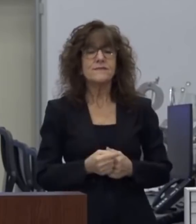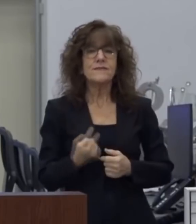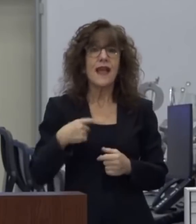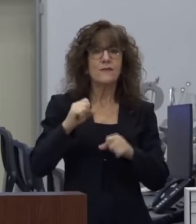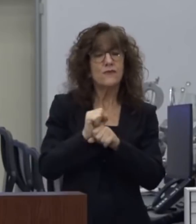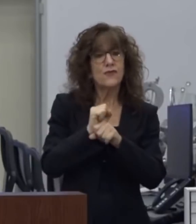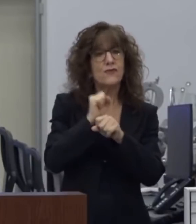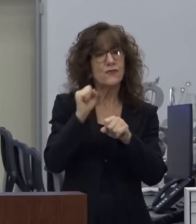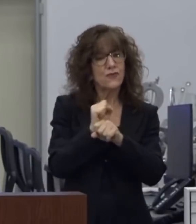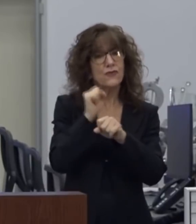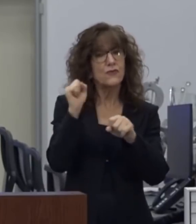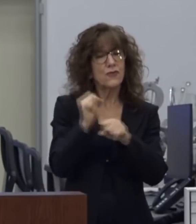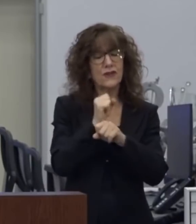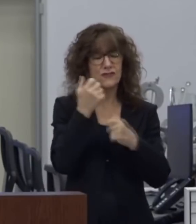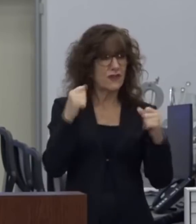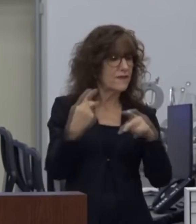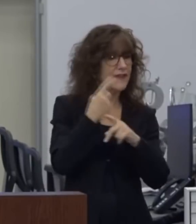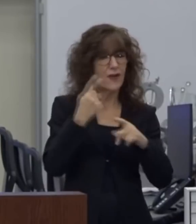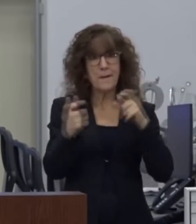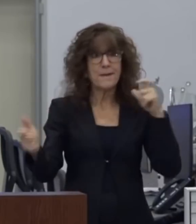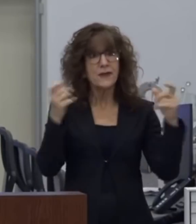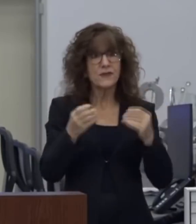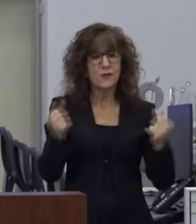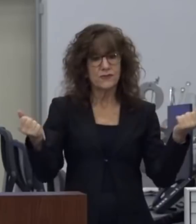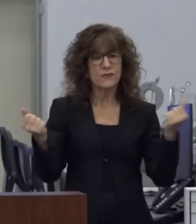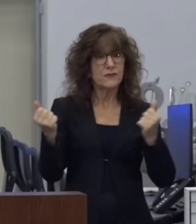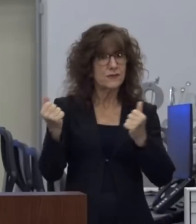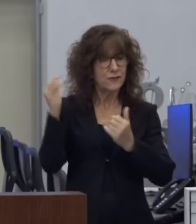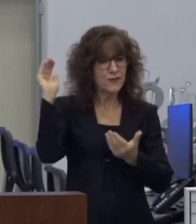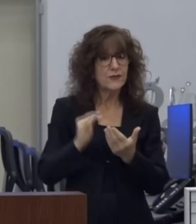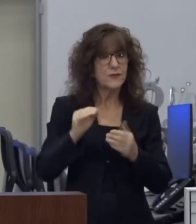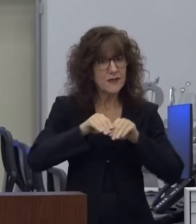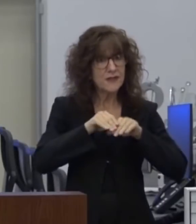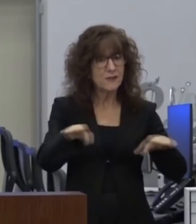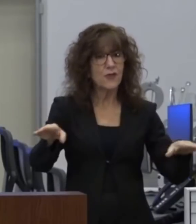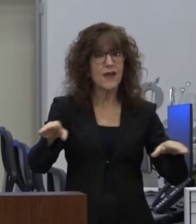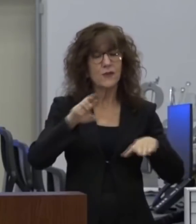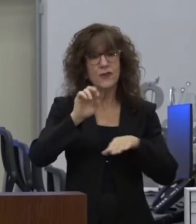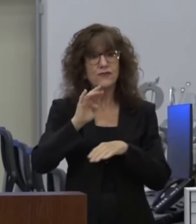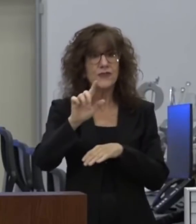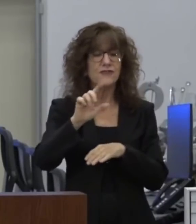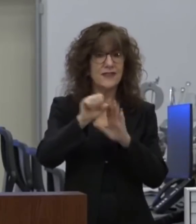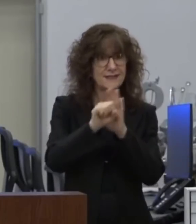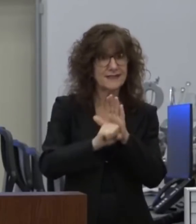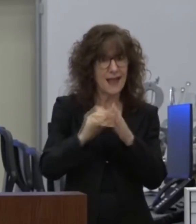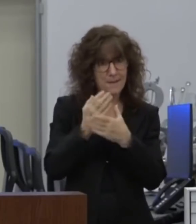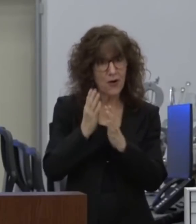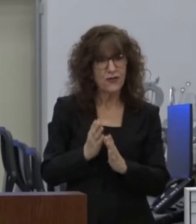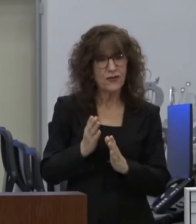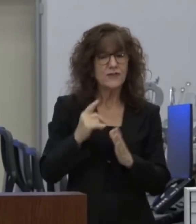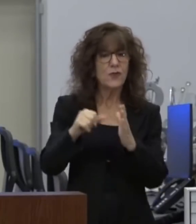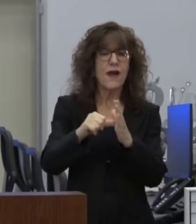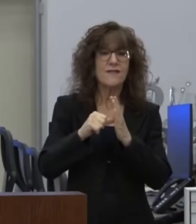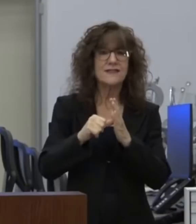work on a larger solution to reduce the spread of COVID-19 with our regional and state partners, we are also putting a heavy emphasis